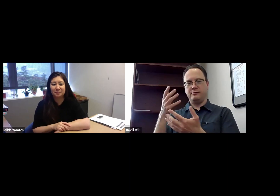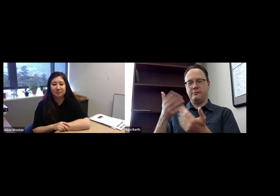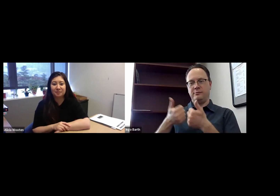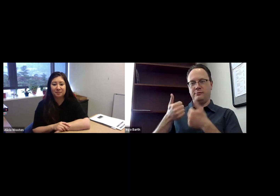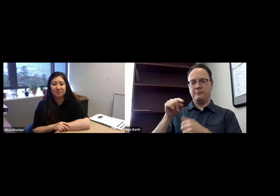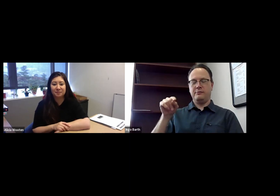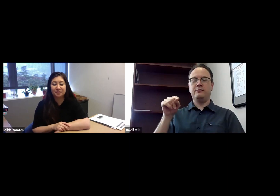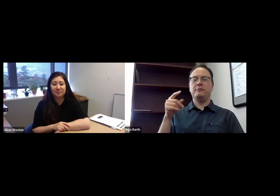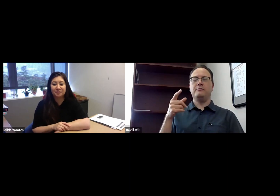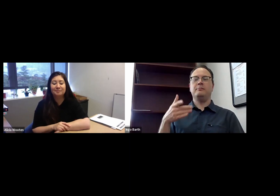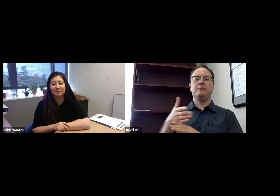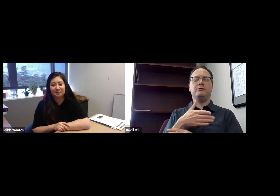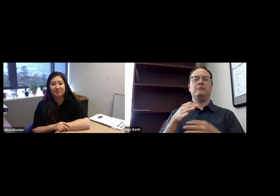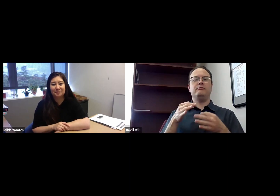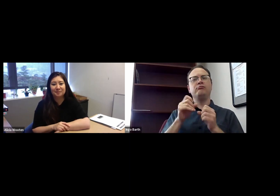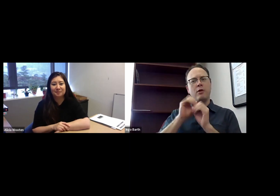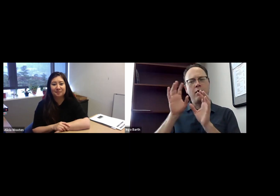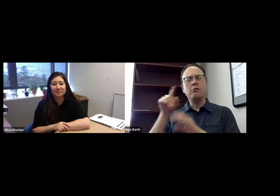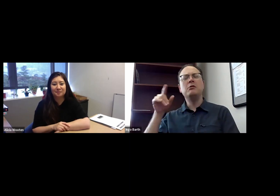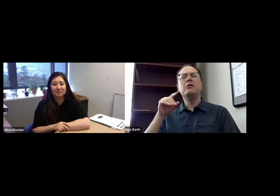So, or you could do Mercury like that.